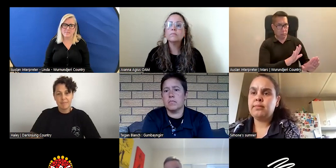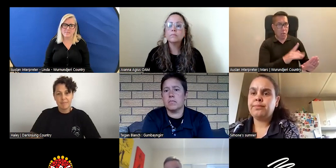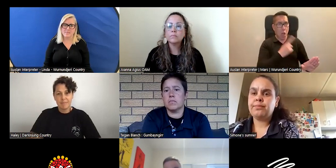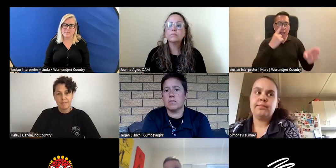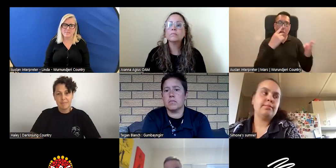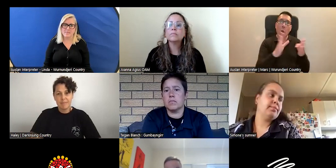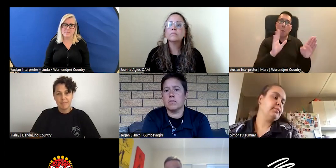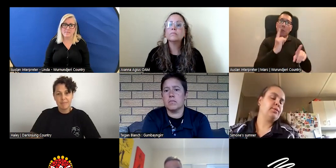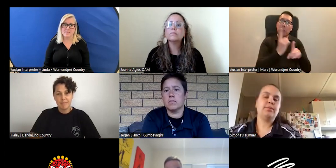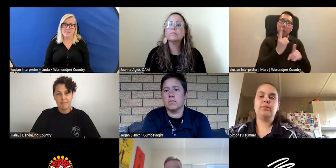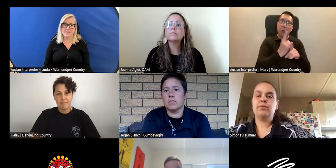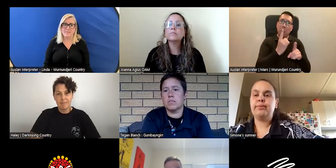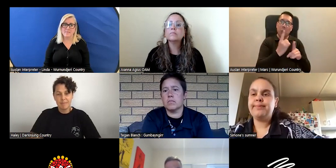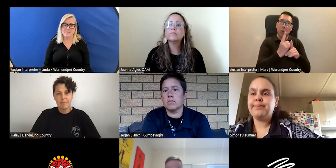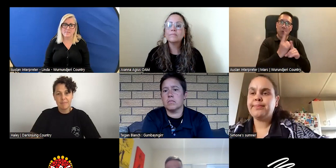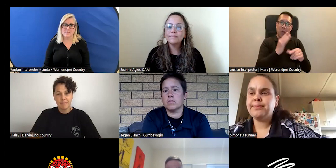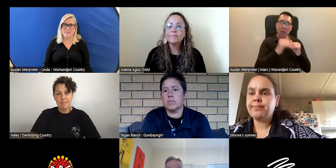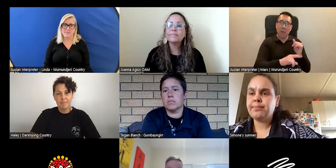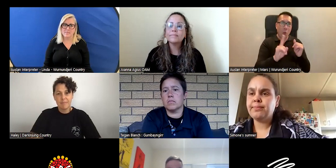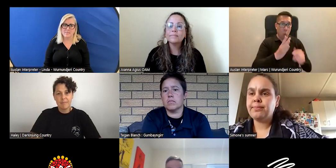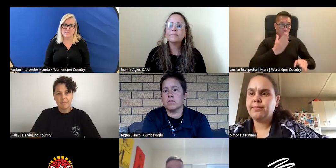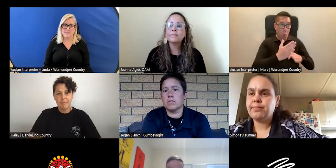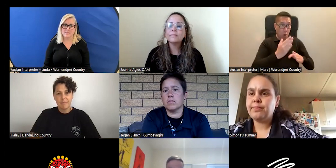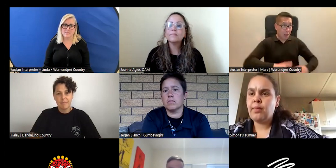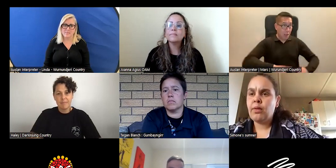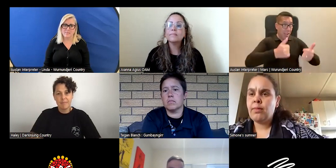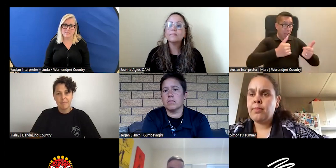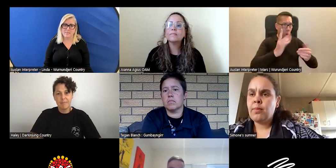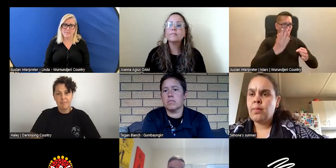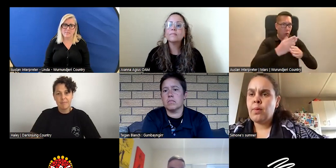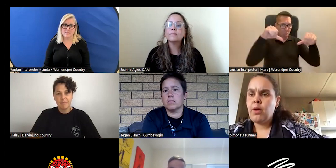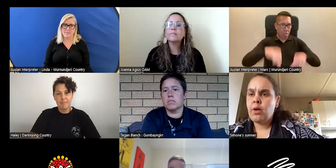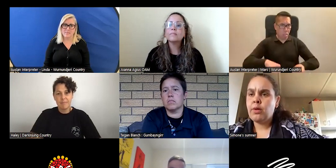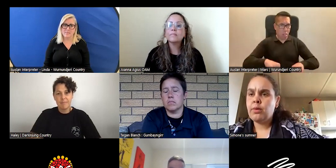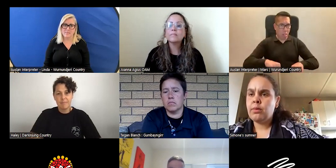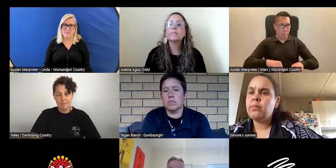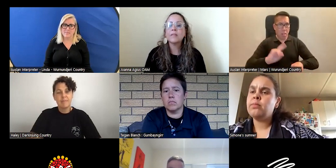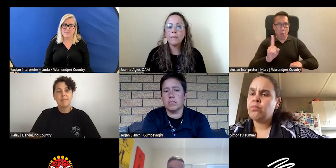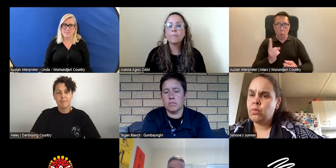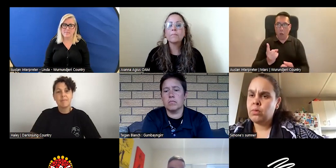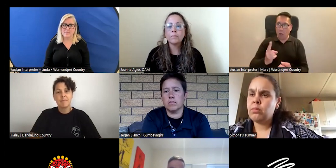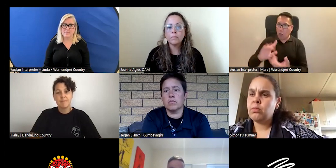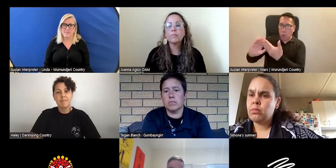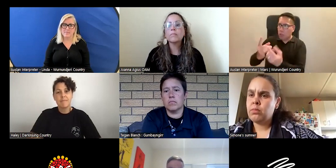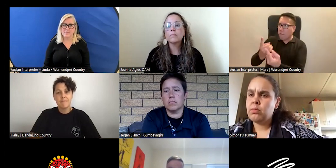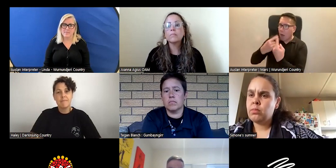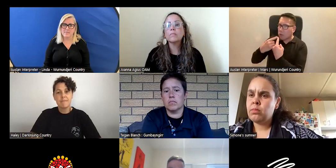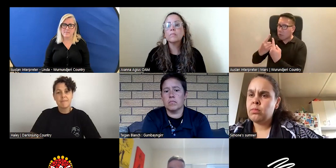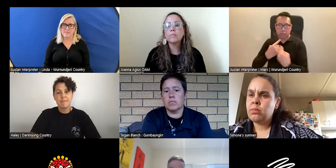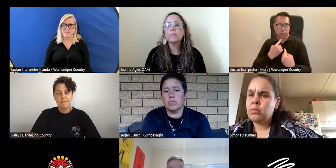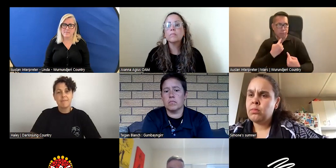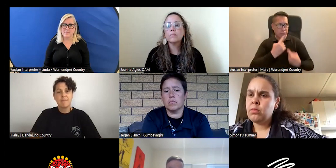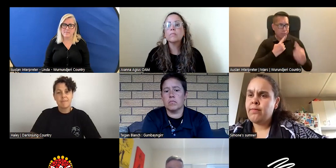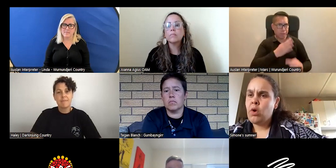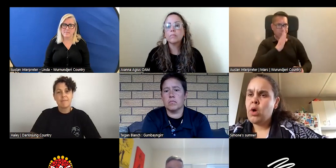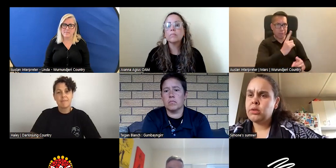openly and freely around what's working, what's not working, what the advice is from our community. When I see too